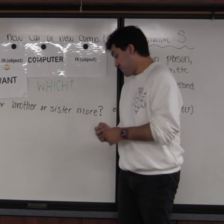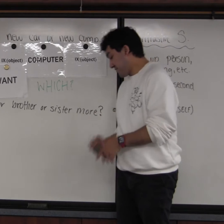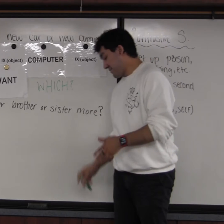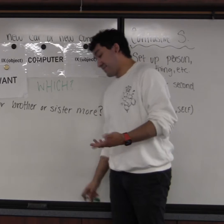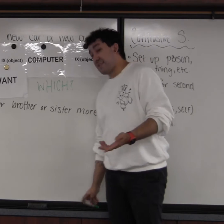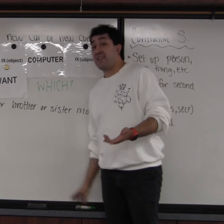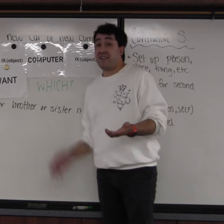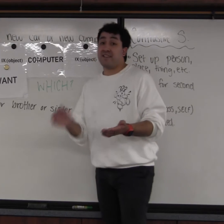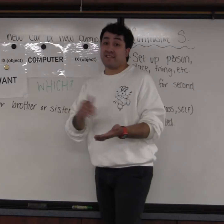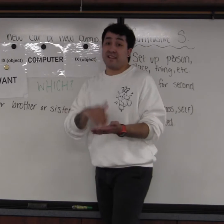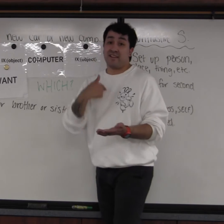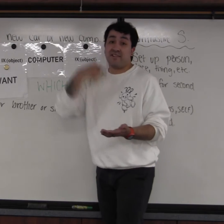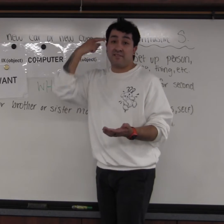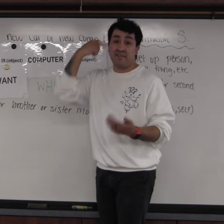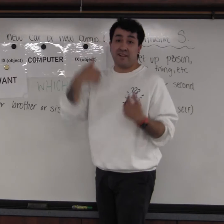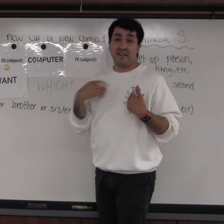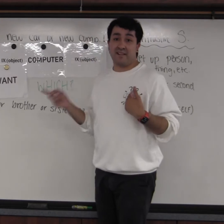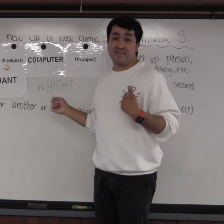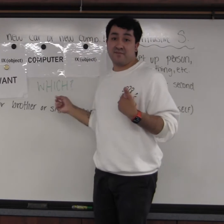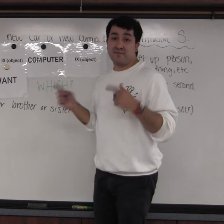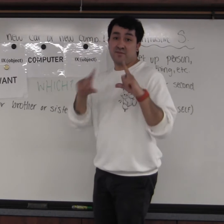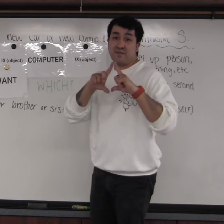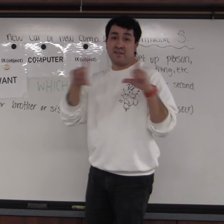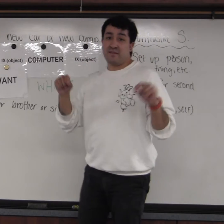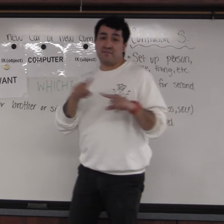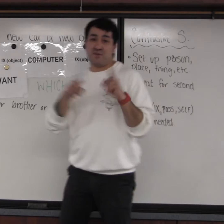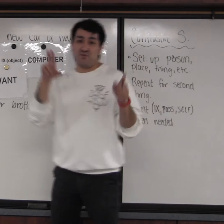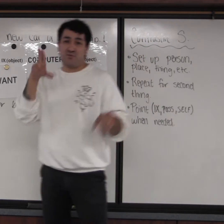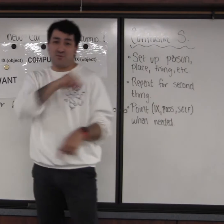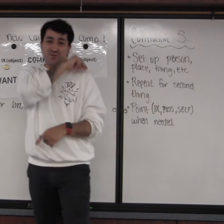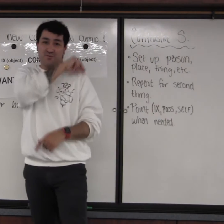I thought I had a sign. If it turns out I don't.